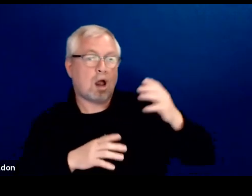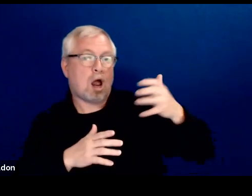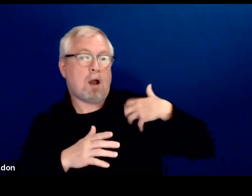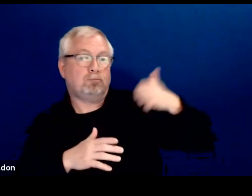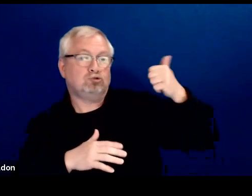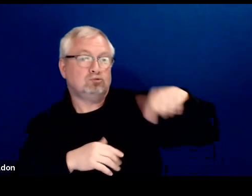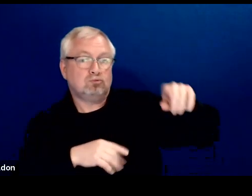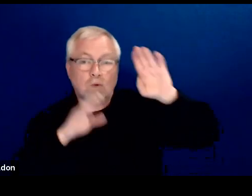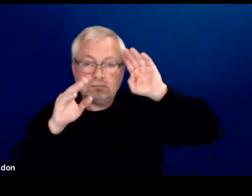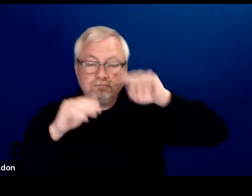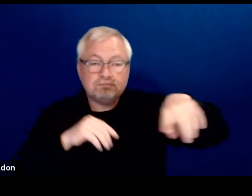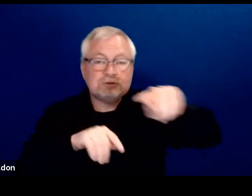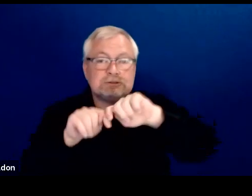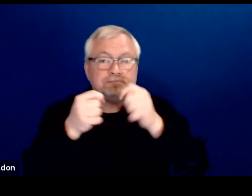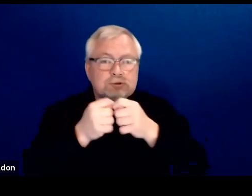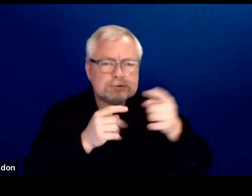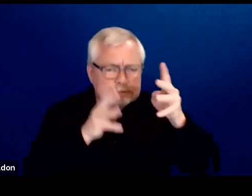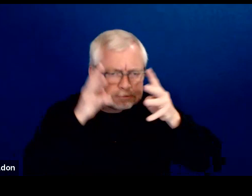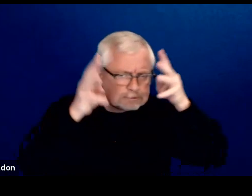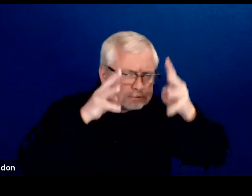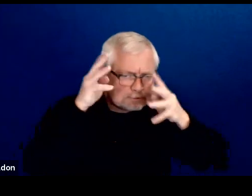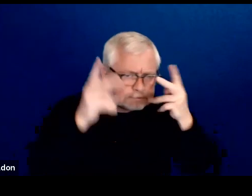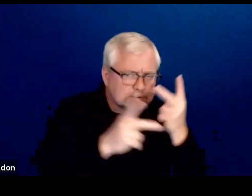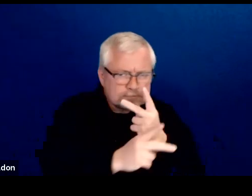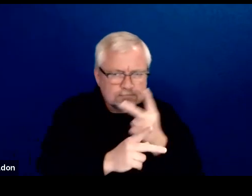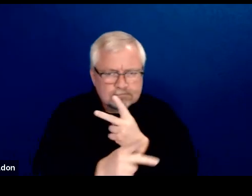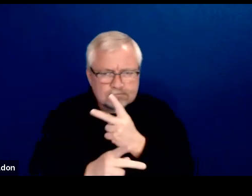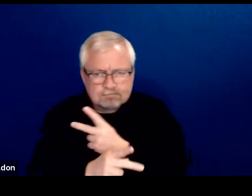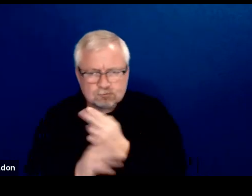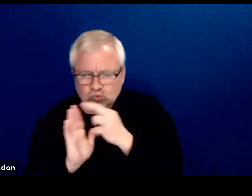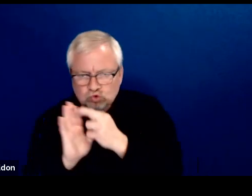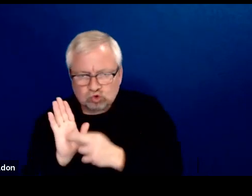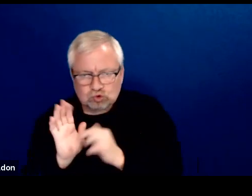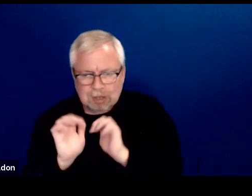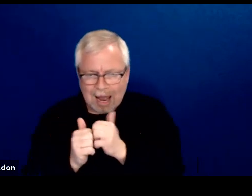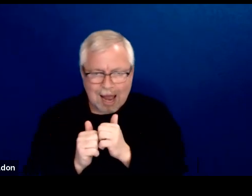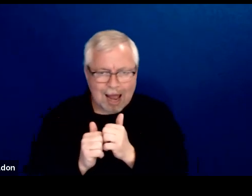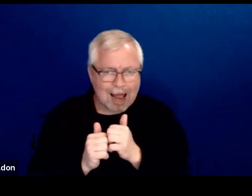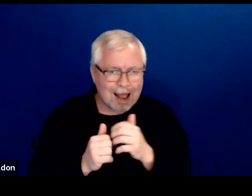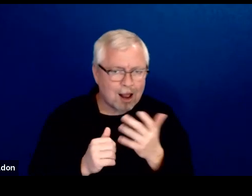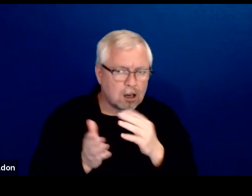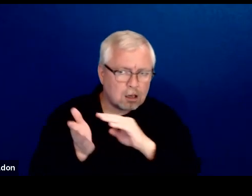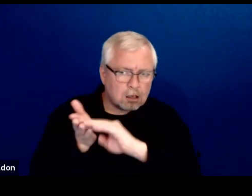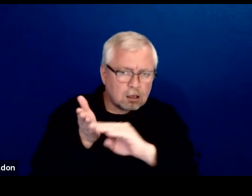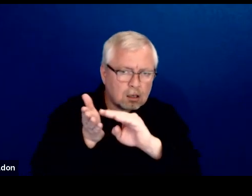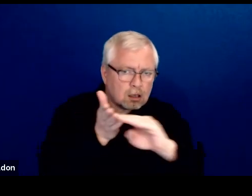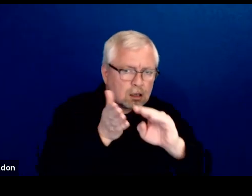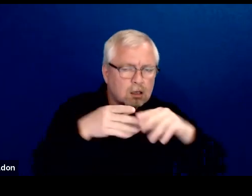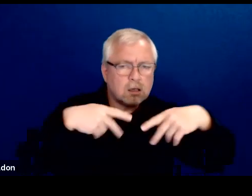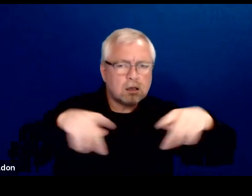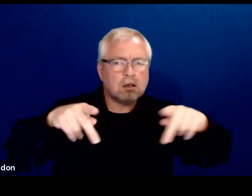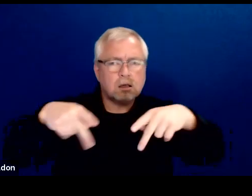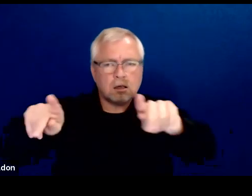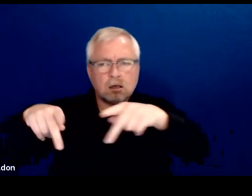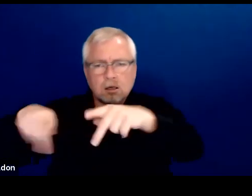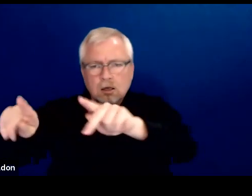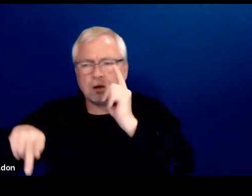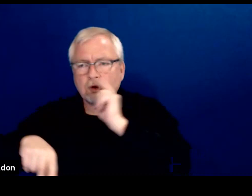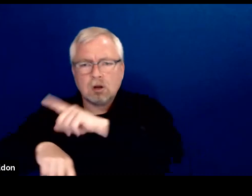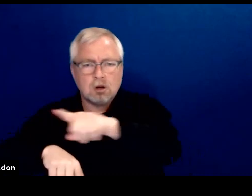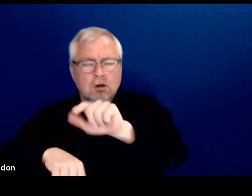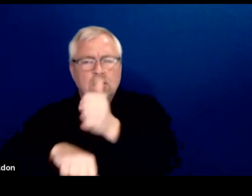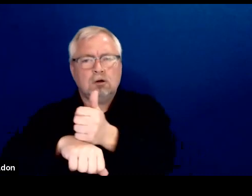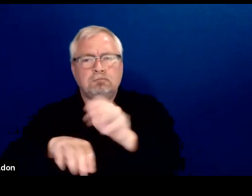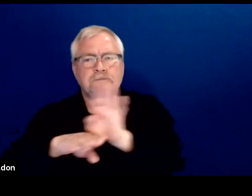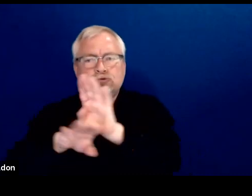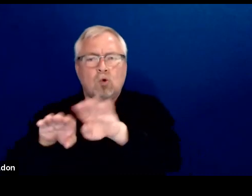of how we start adding more exemptions as we go forward. They're not written in right now. Continue to add more. Absolutely. During